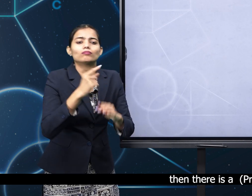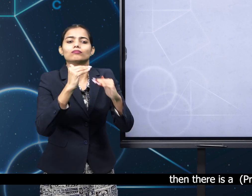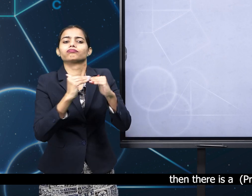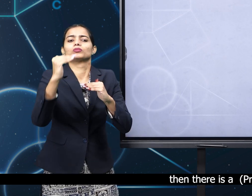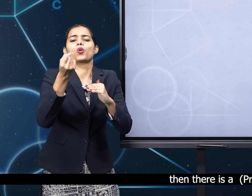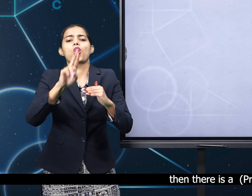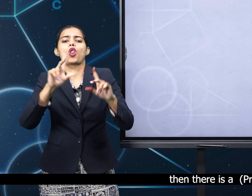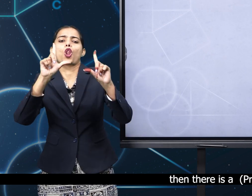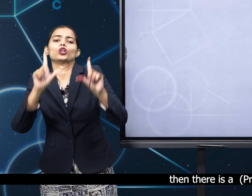loss?